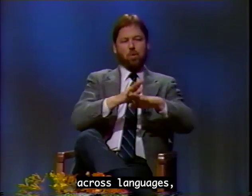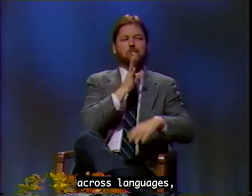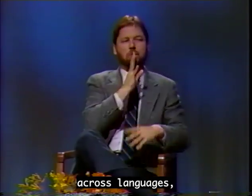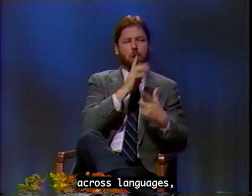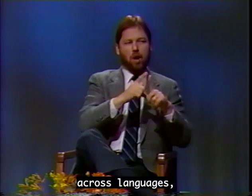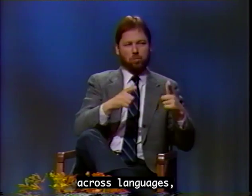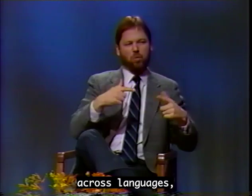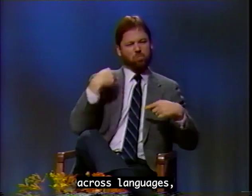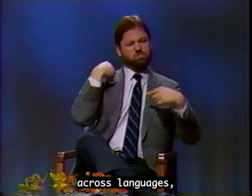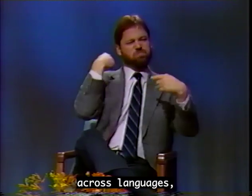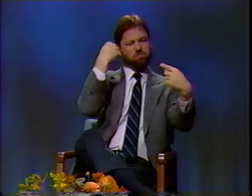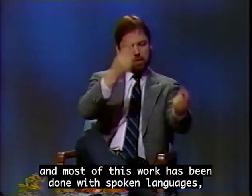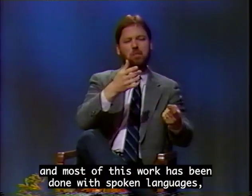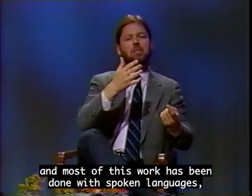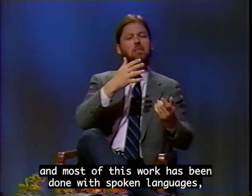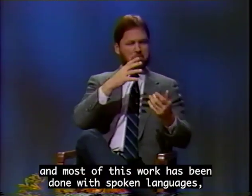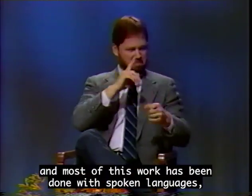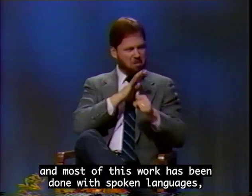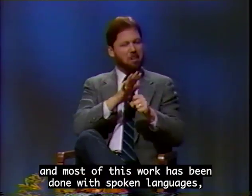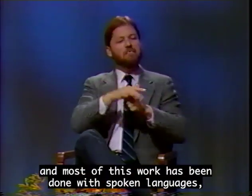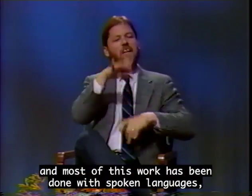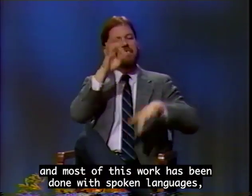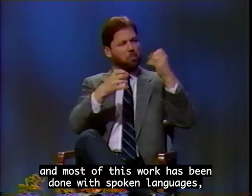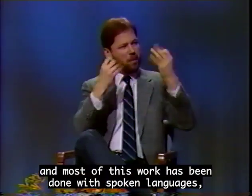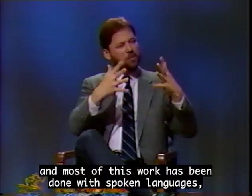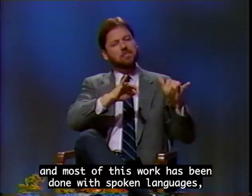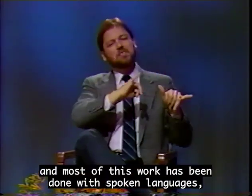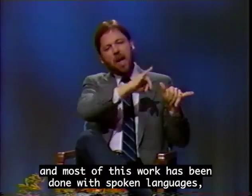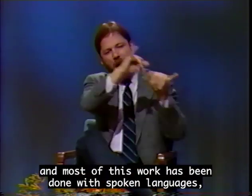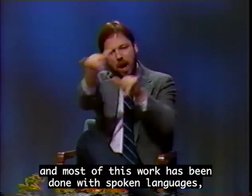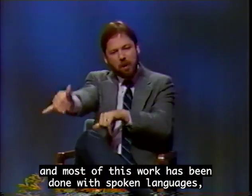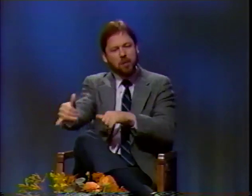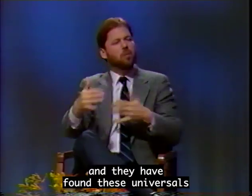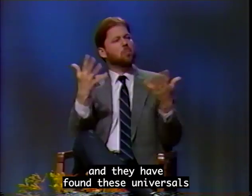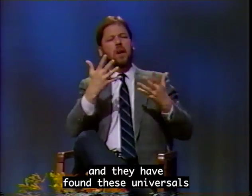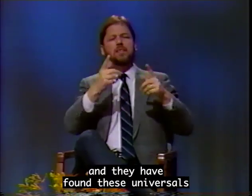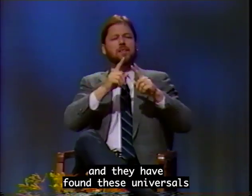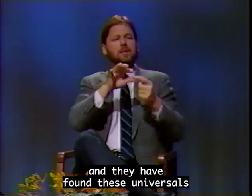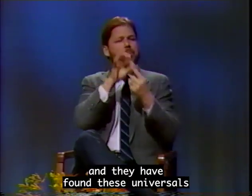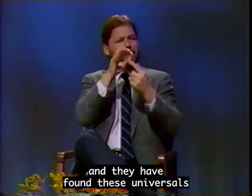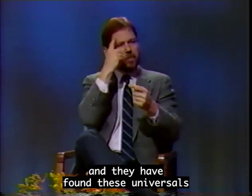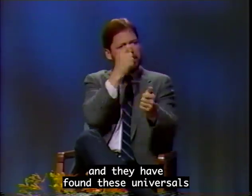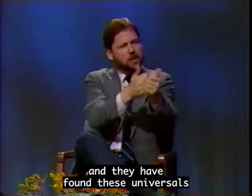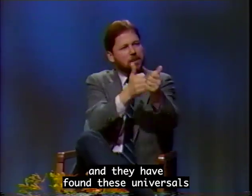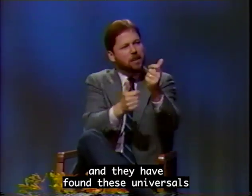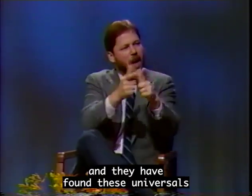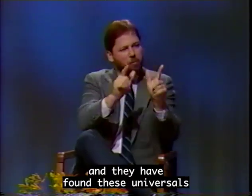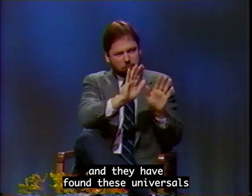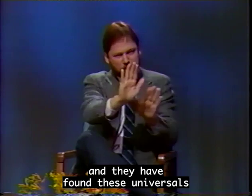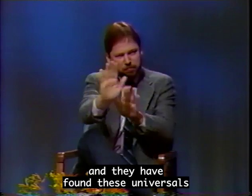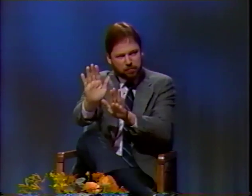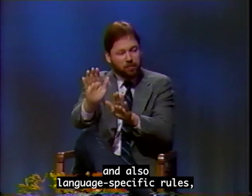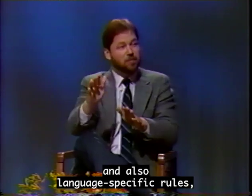across languages. And most of this work has been done with spoken languages, and they have found these universals and